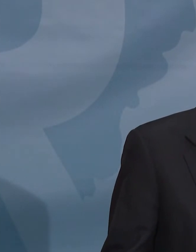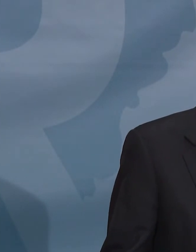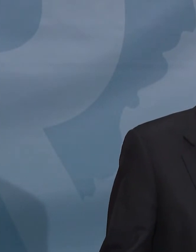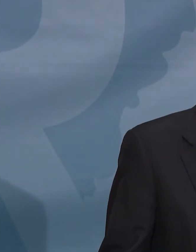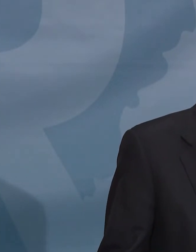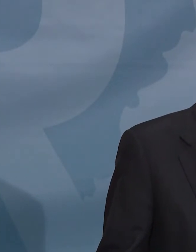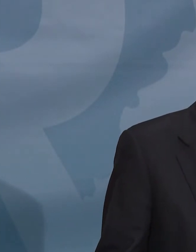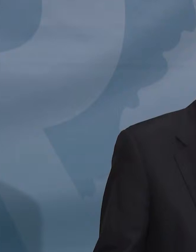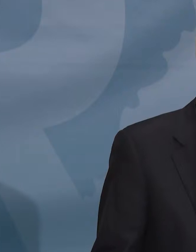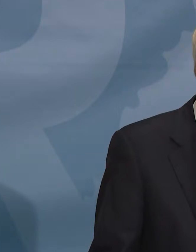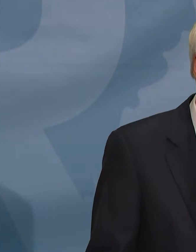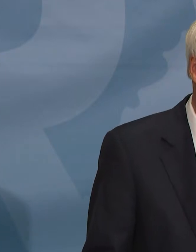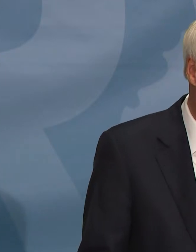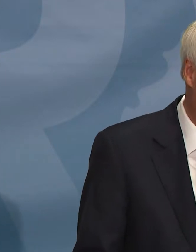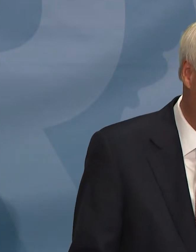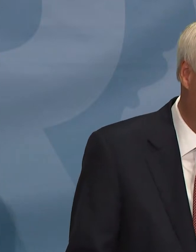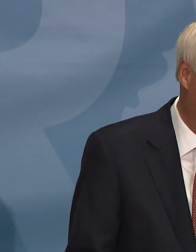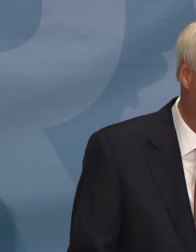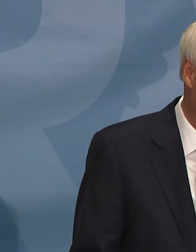of the vaccinations